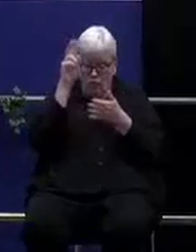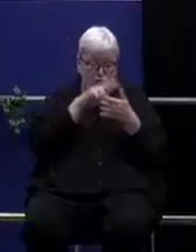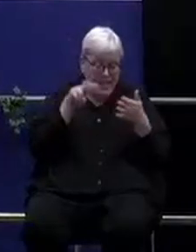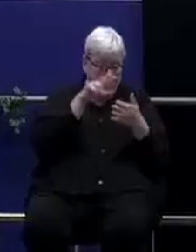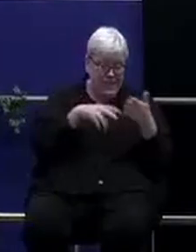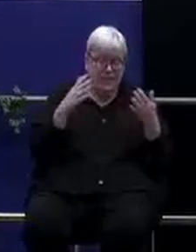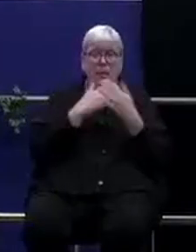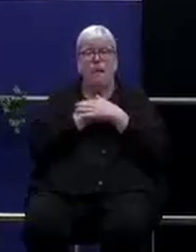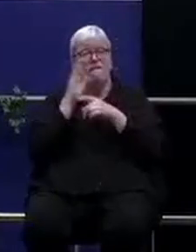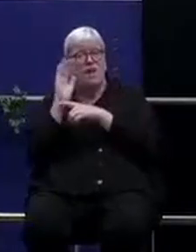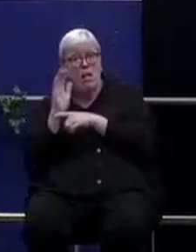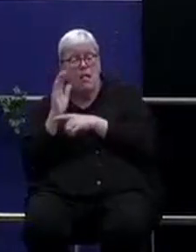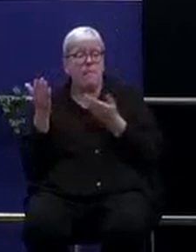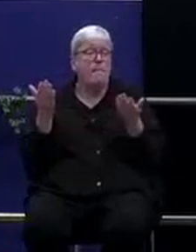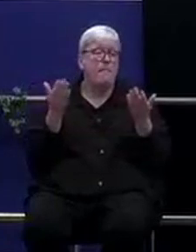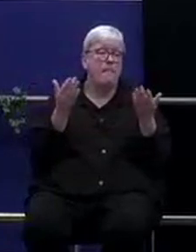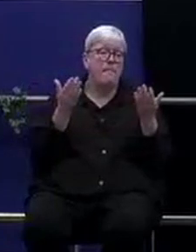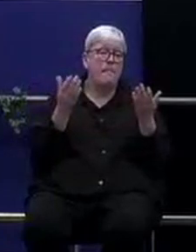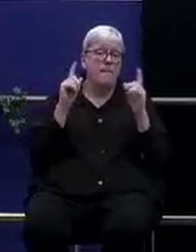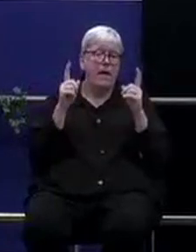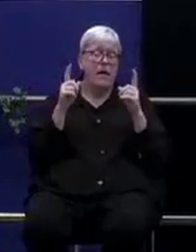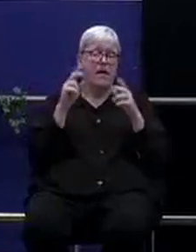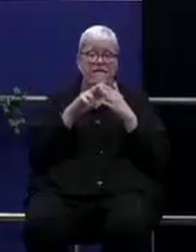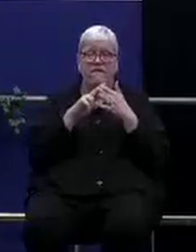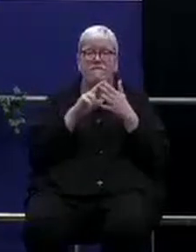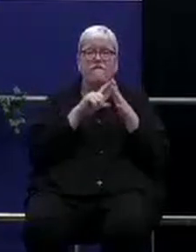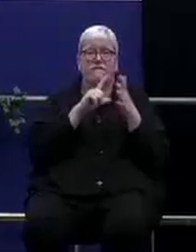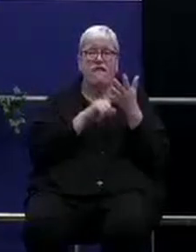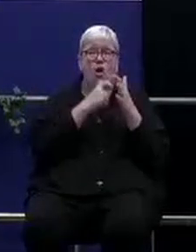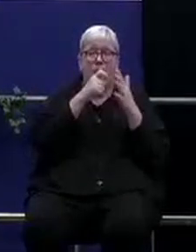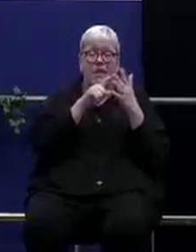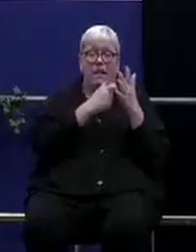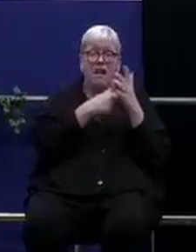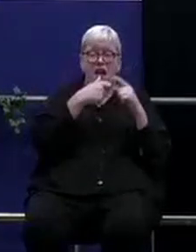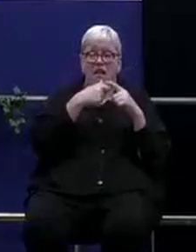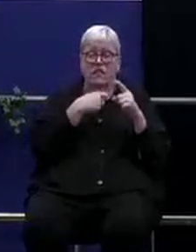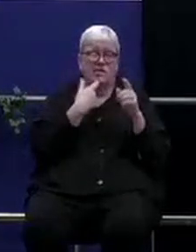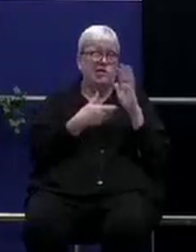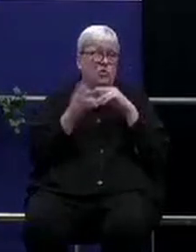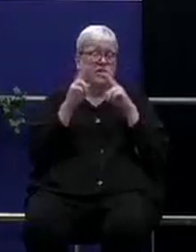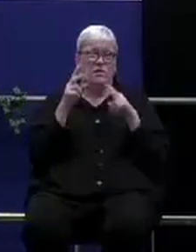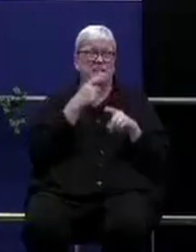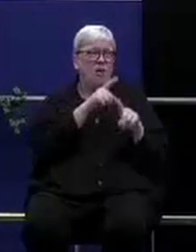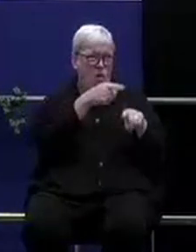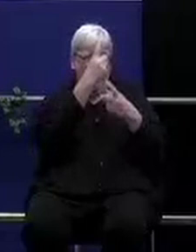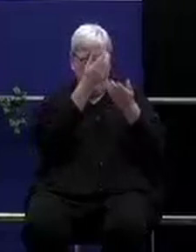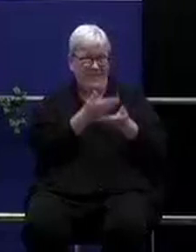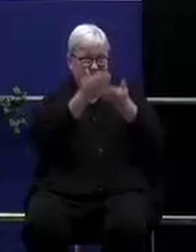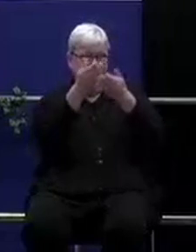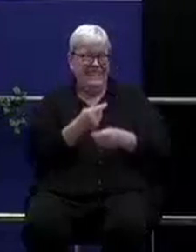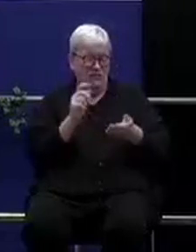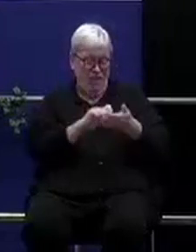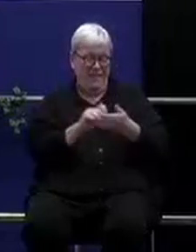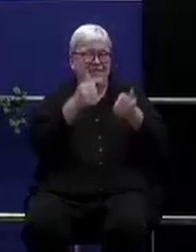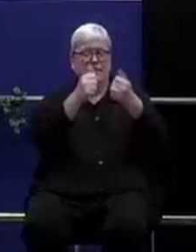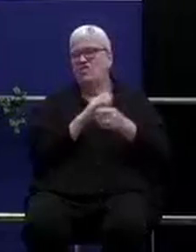film probably more as a child. But in Falkirk, which is where I grew up, you know, you didn't go to school and people tell you, oh, why don't you go and be a writer? That just wasn't